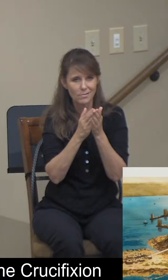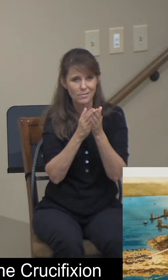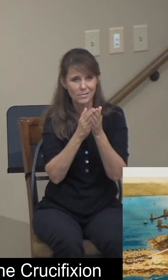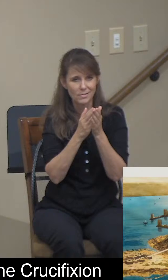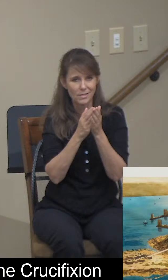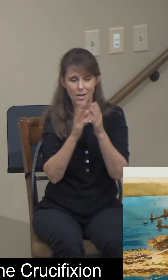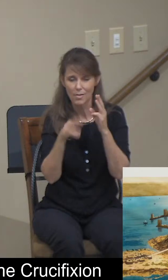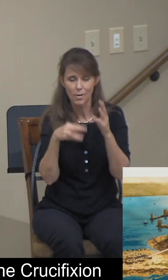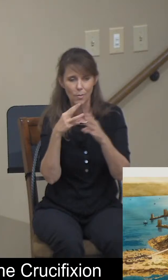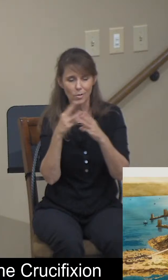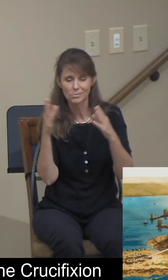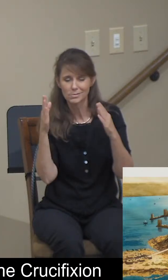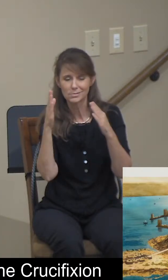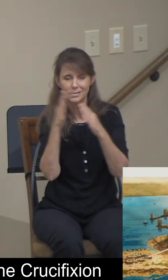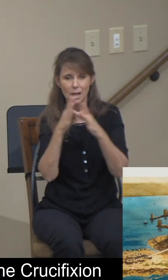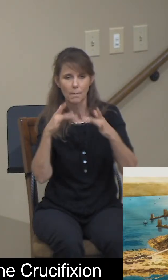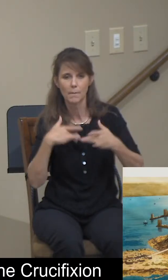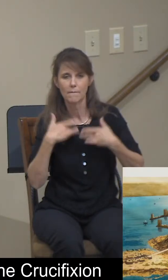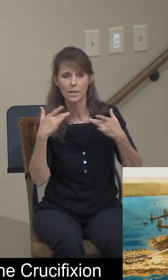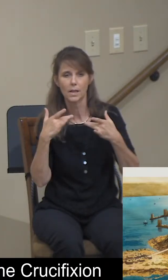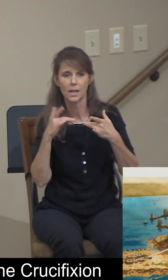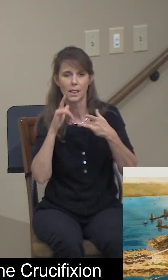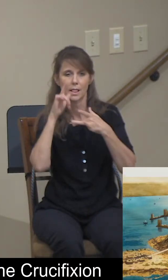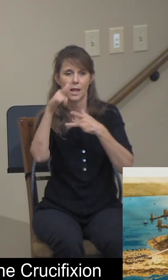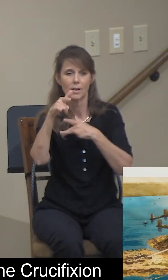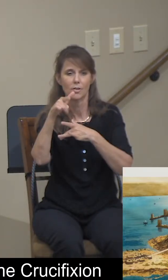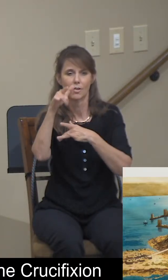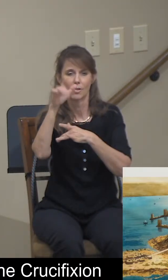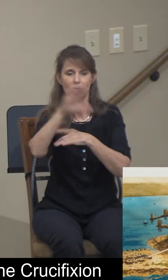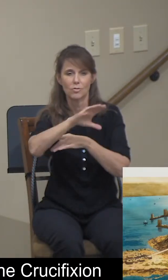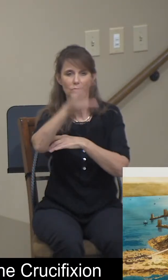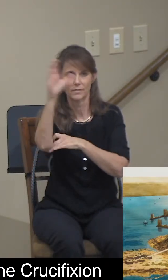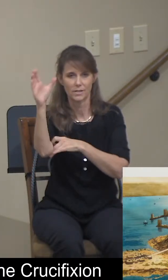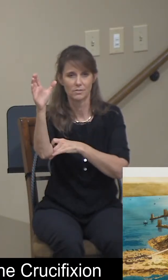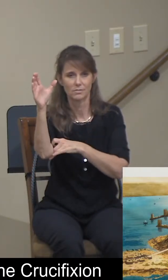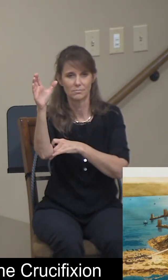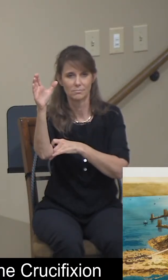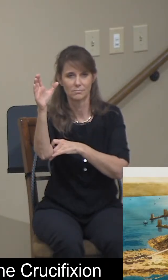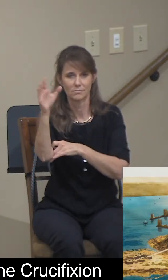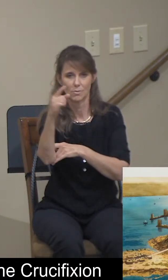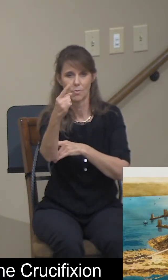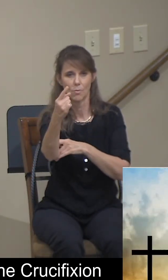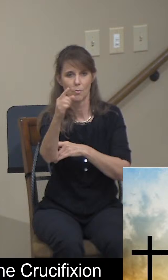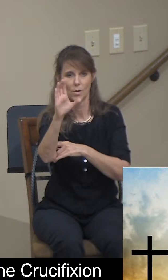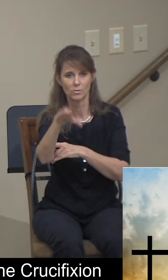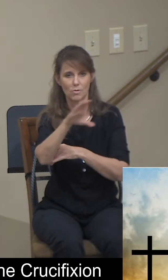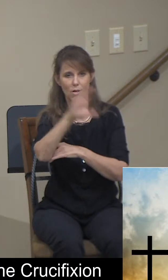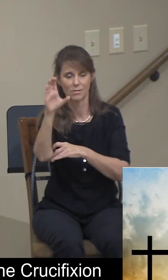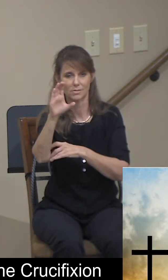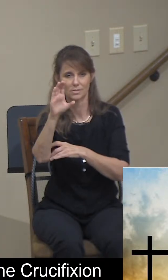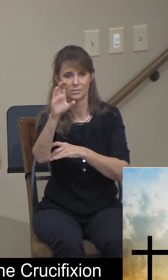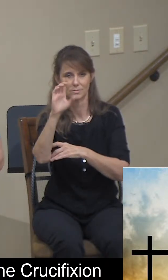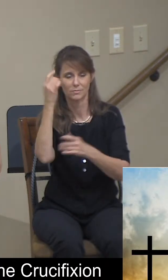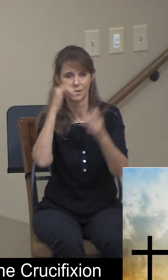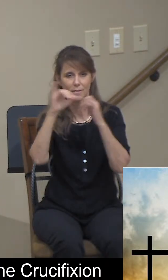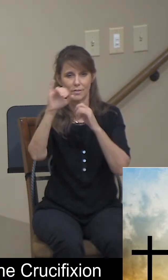distant Jerusalem, where one cross would forever change the world. See you next week.